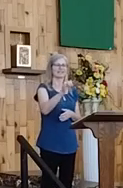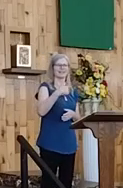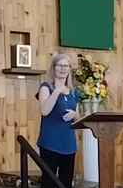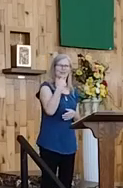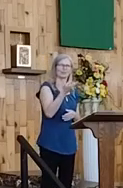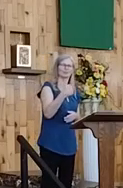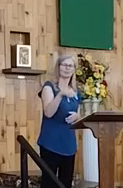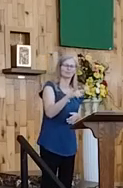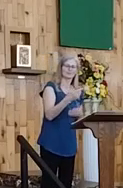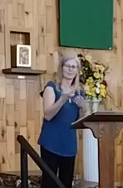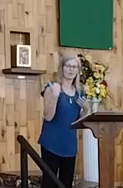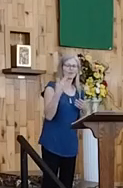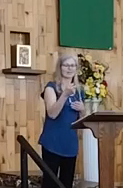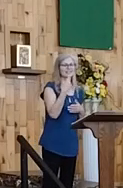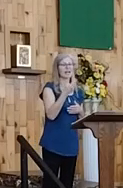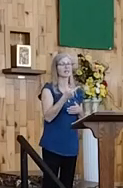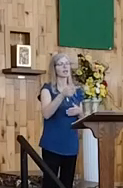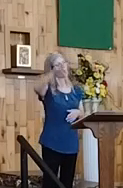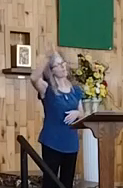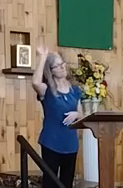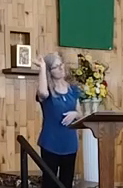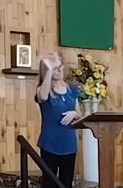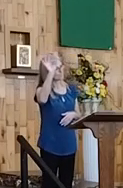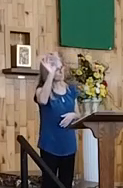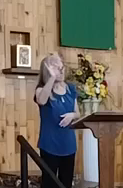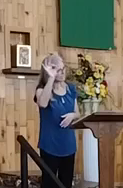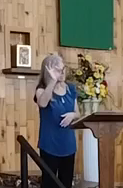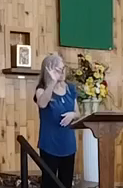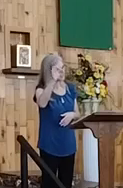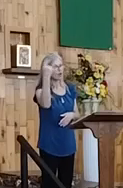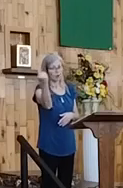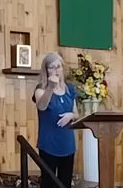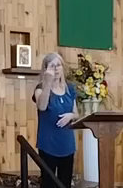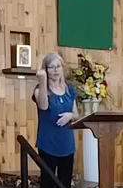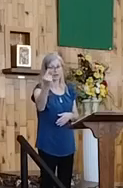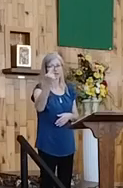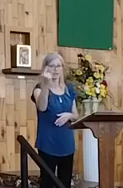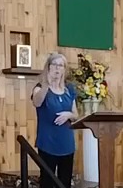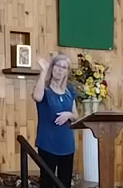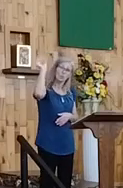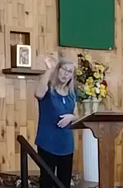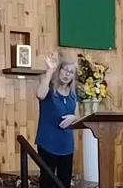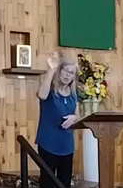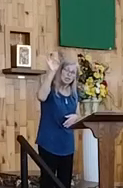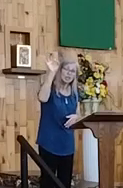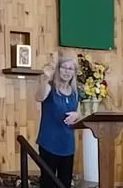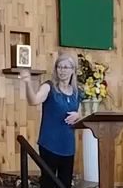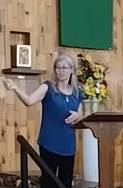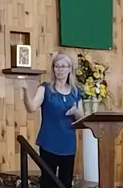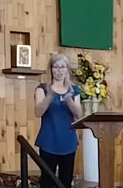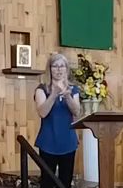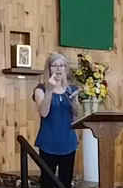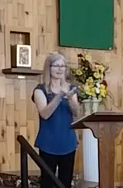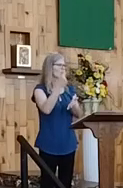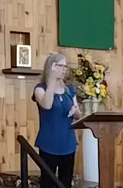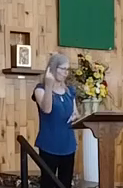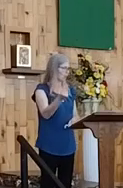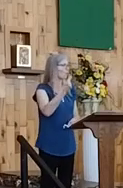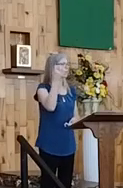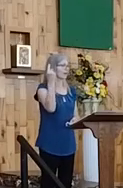before, preach always, preach the gospel at all